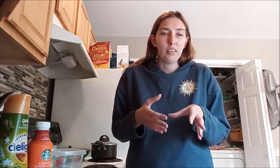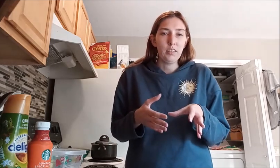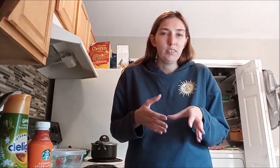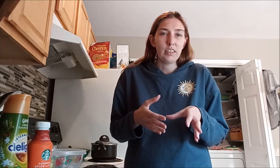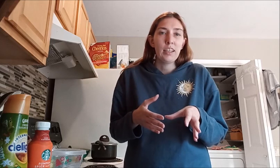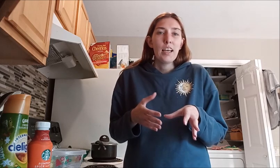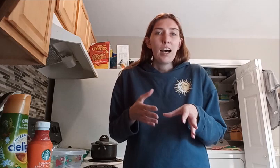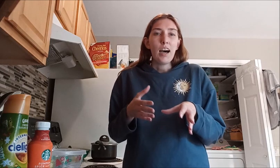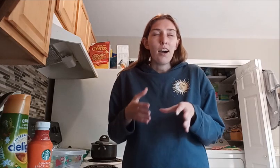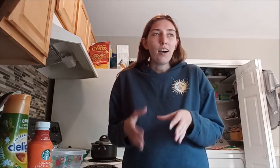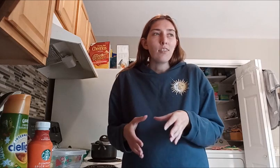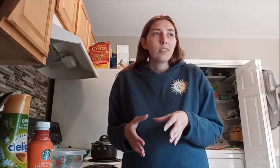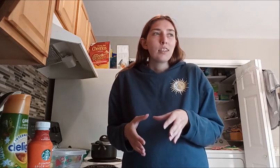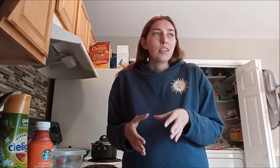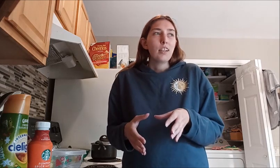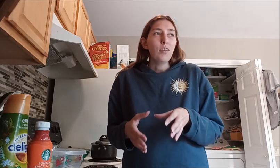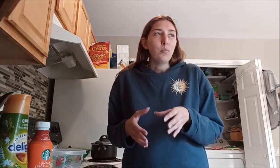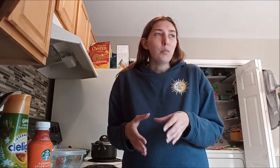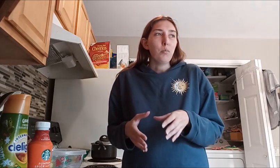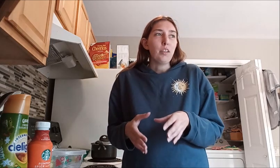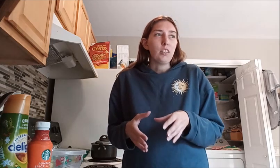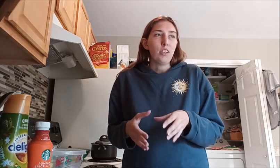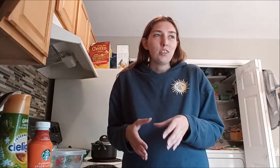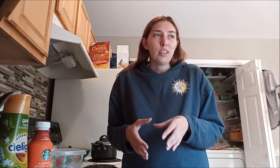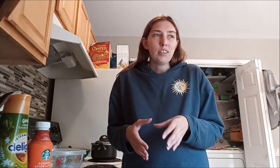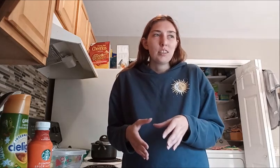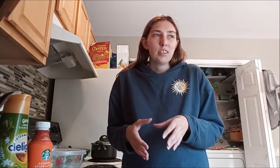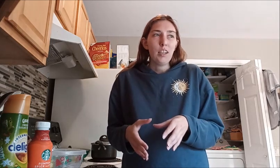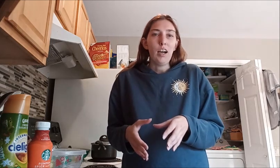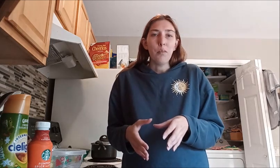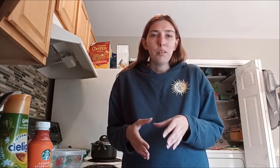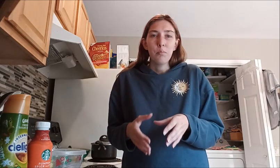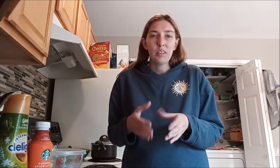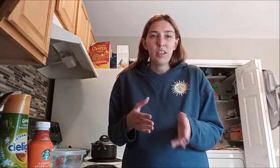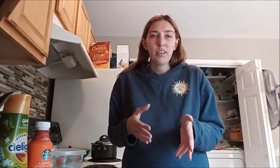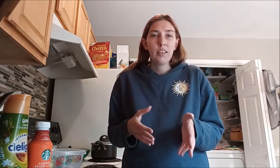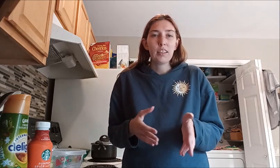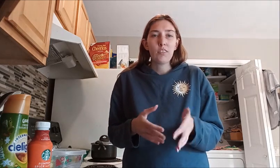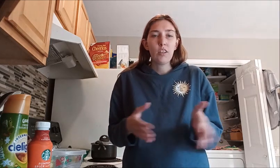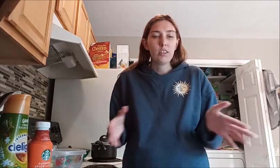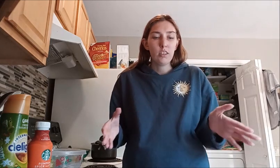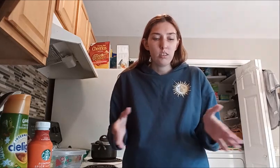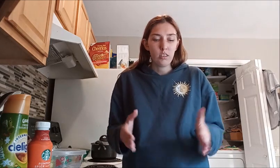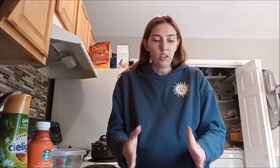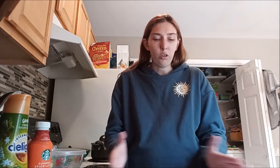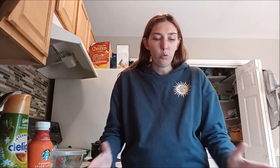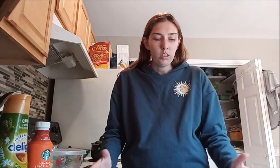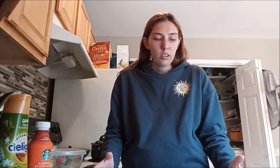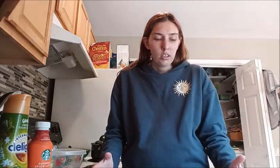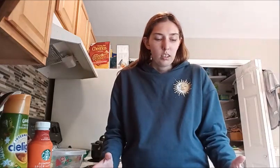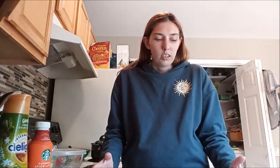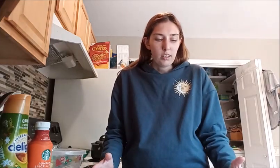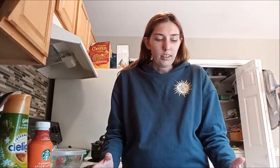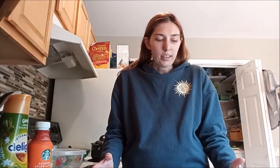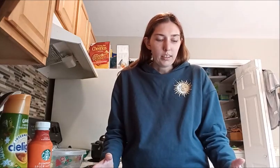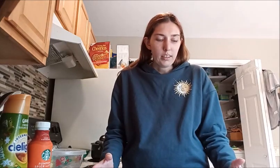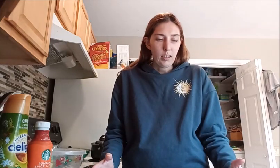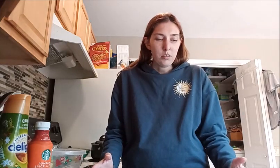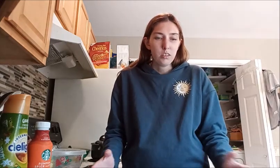a living off of minimum wage in other states. But definitely, like, if you're ever gonna go, like, I'm just gonna